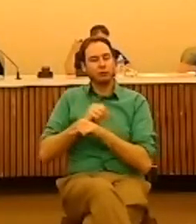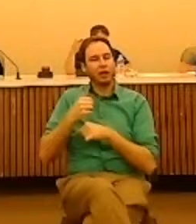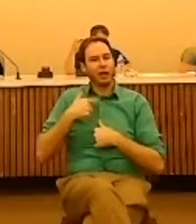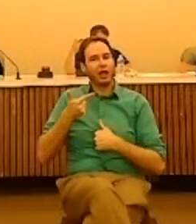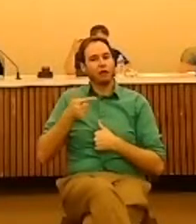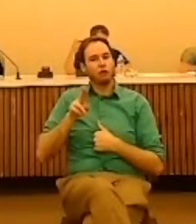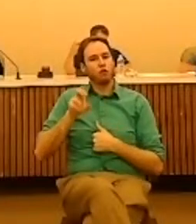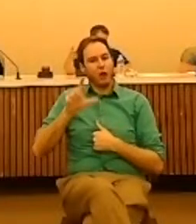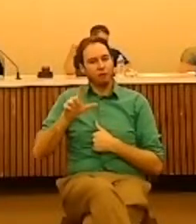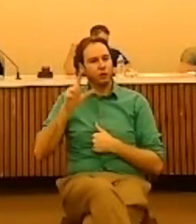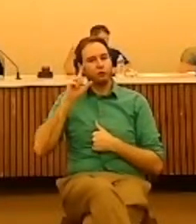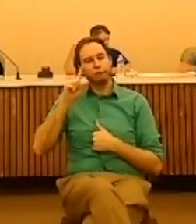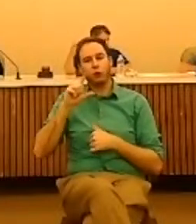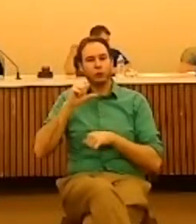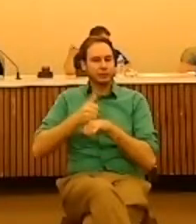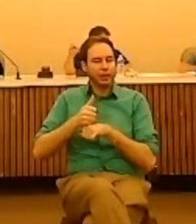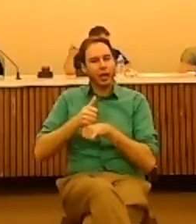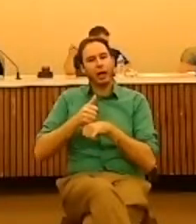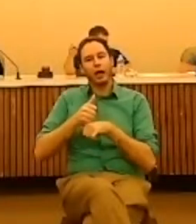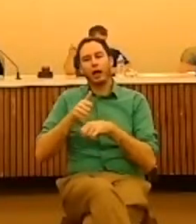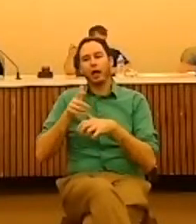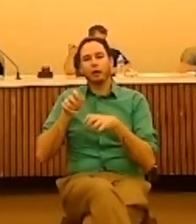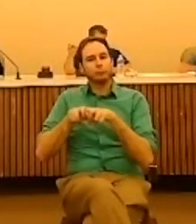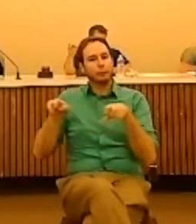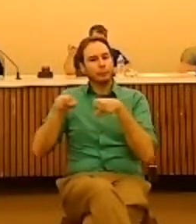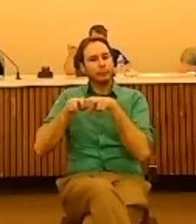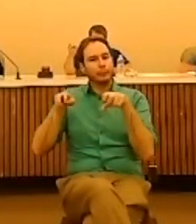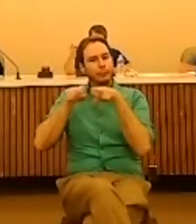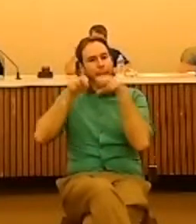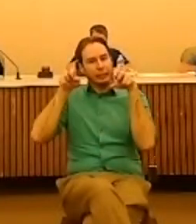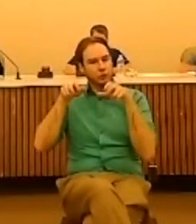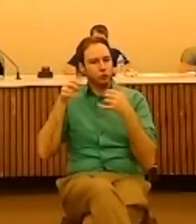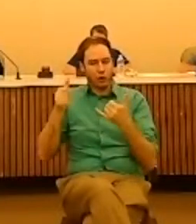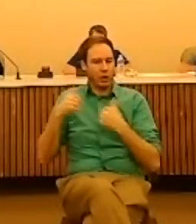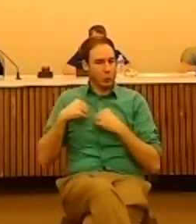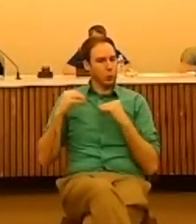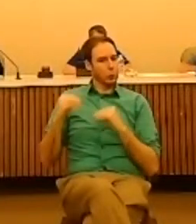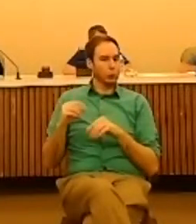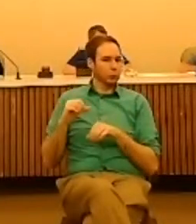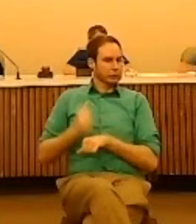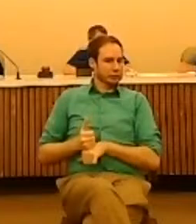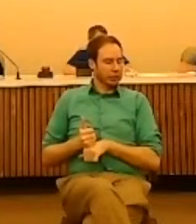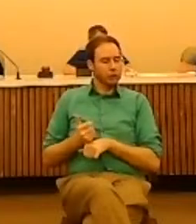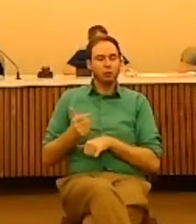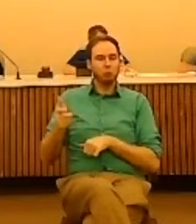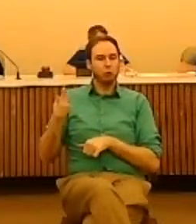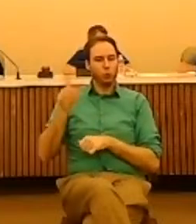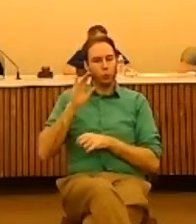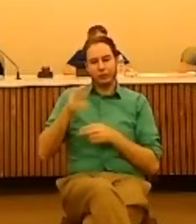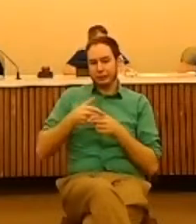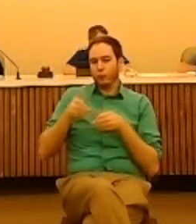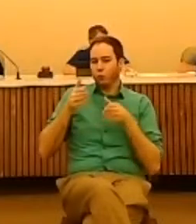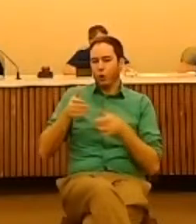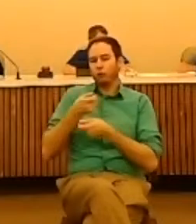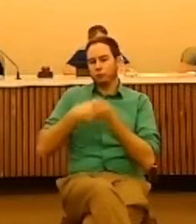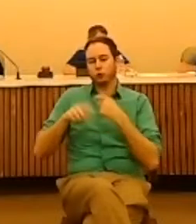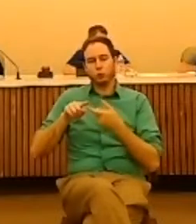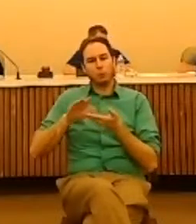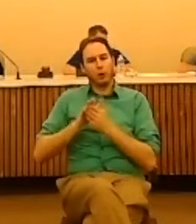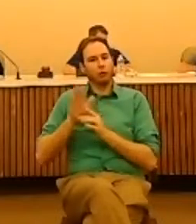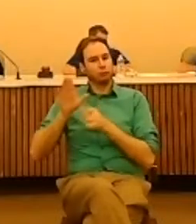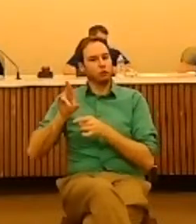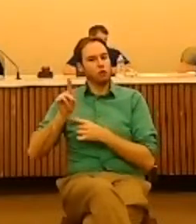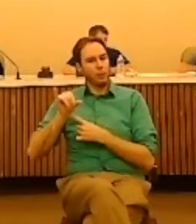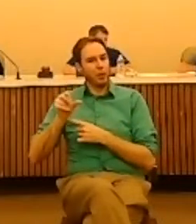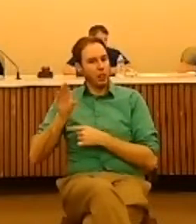can have, benches, bleachers, that kind of stuff there, which they don't have that capability today. And so,